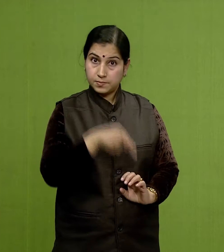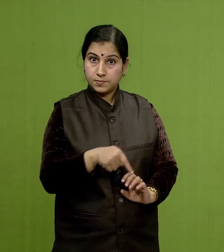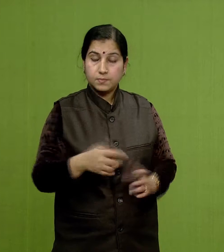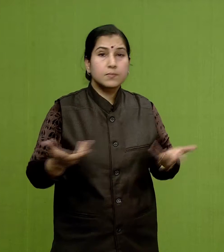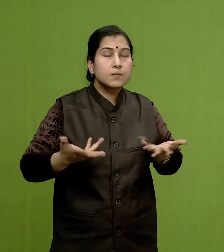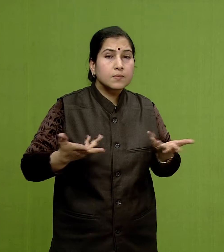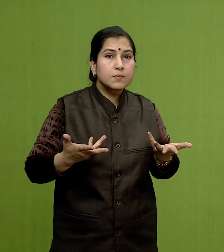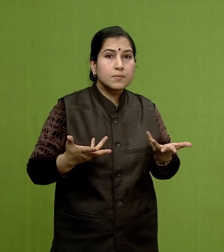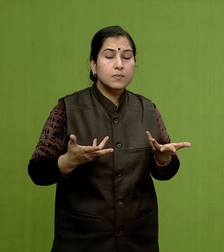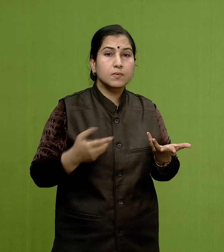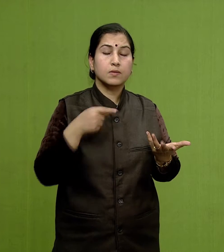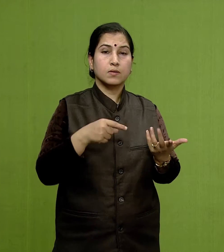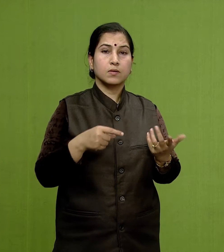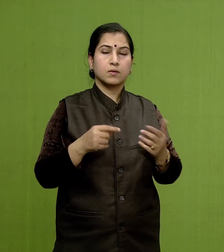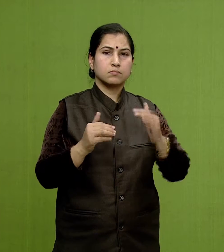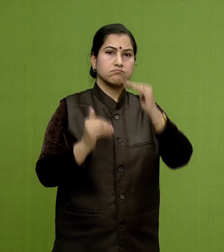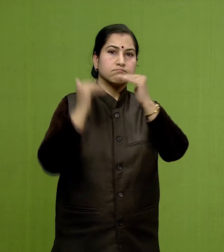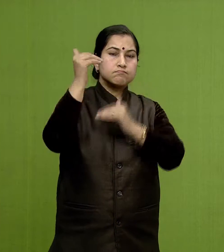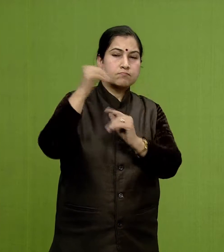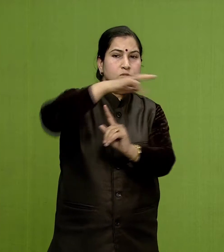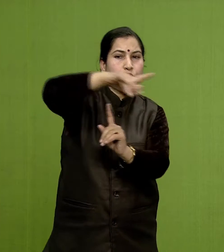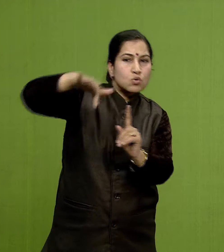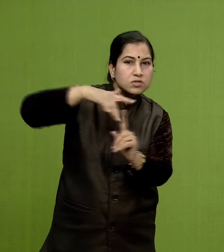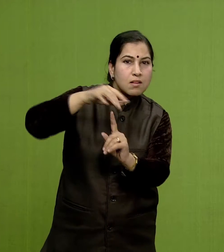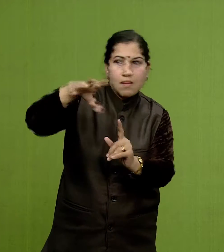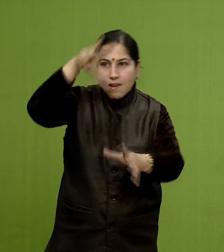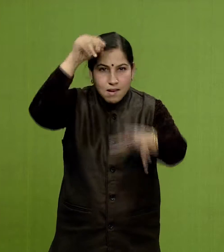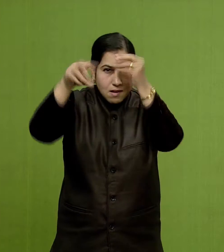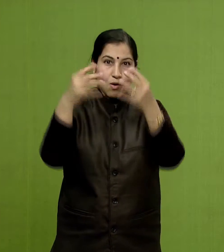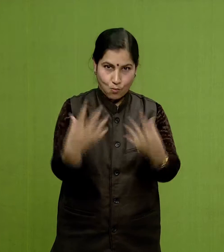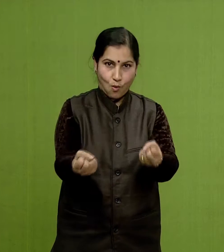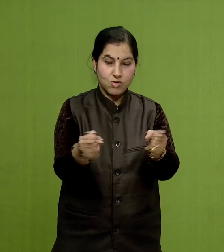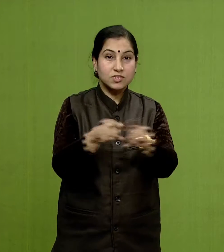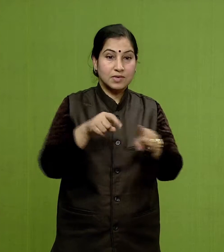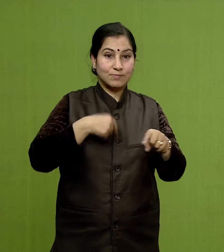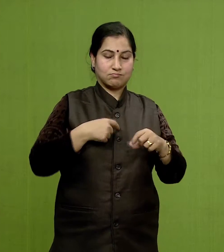to have superior sociability and emotional stability.